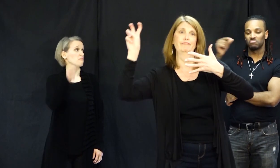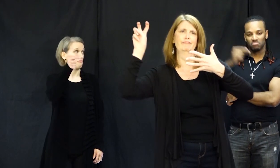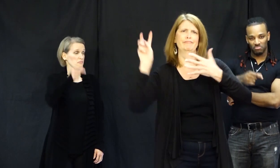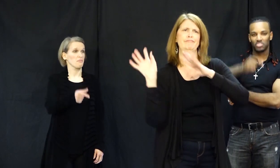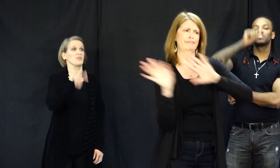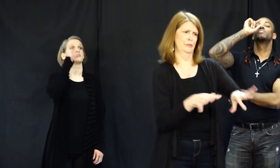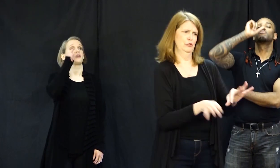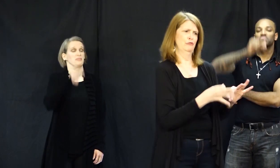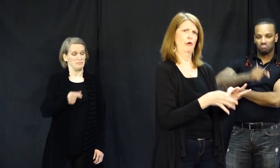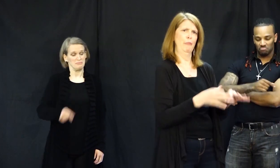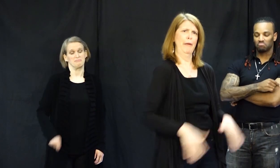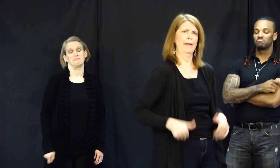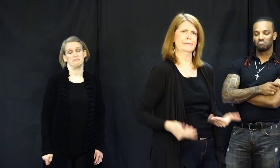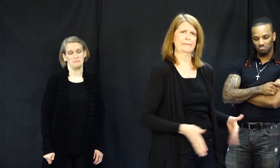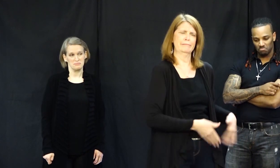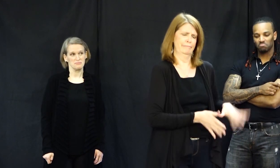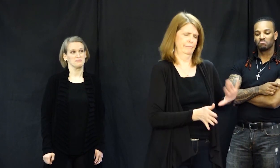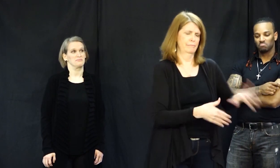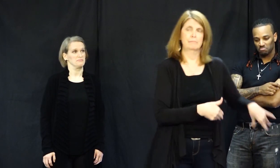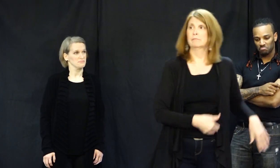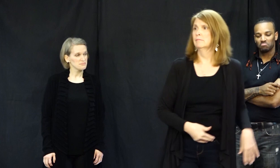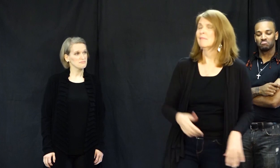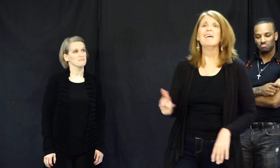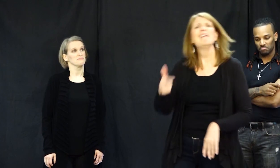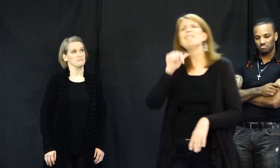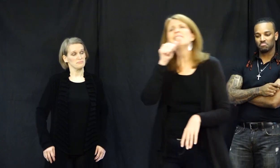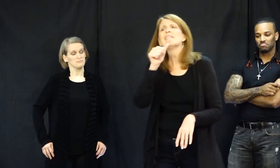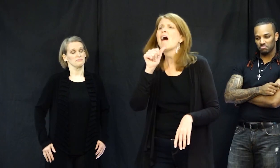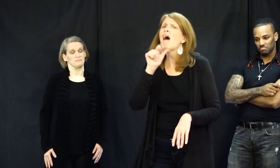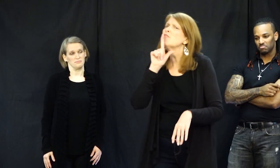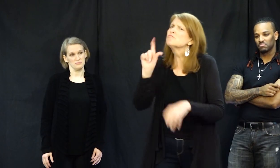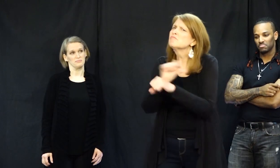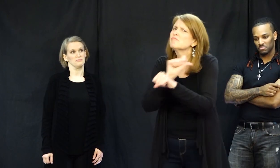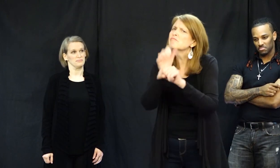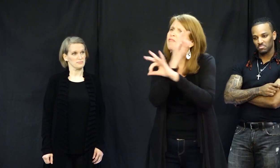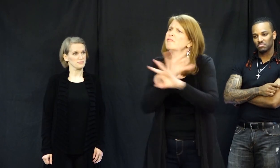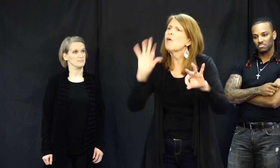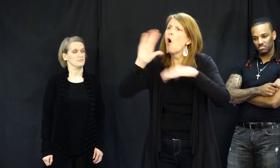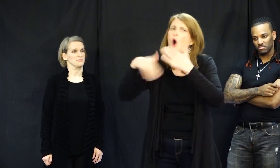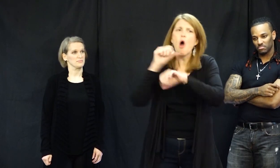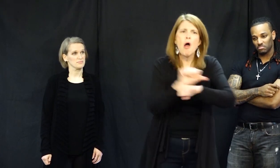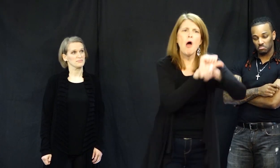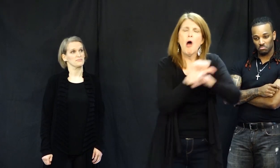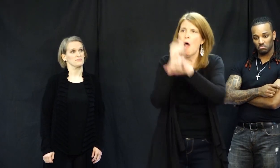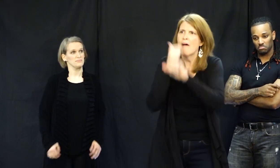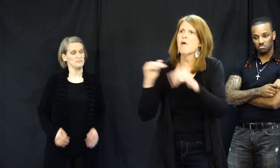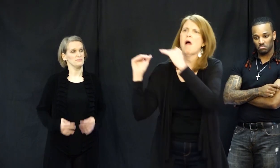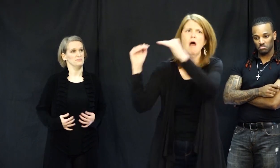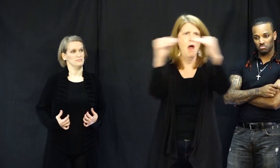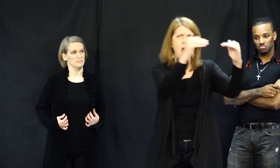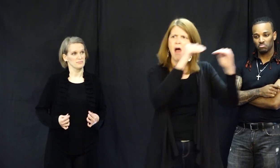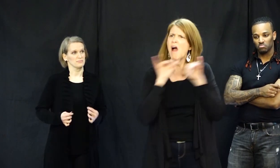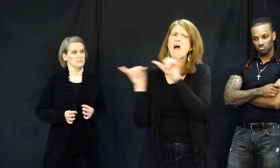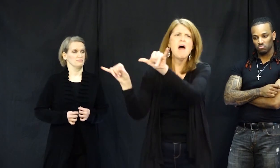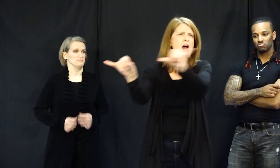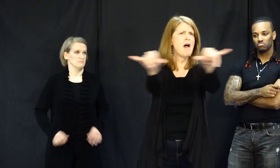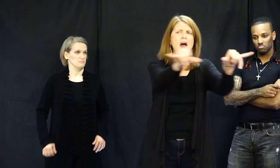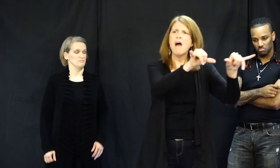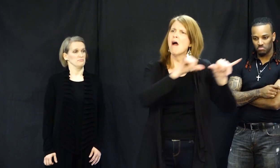gon' take a shot. But we'll never be truly free until those in bondage have the same rights as you and me. You and I do or die. Wait till I sally in